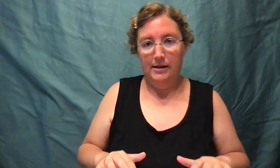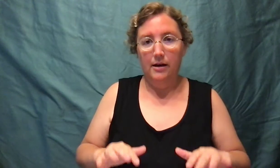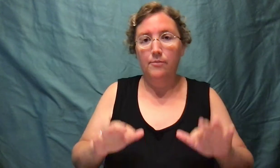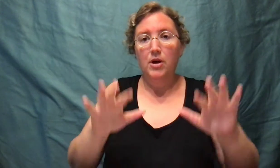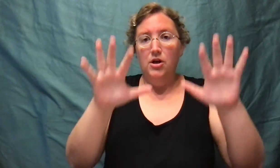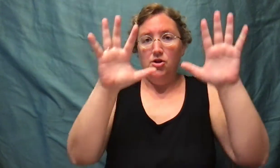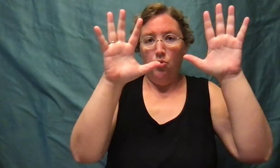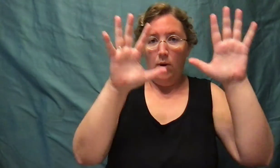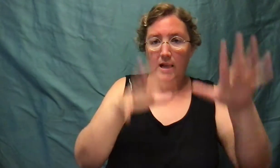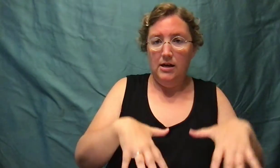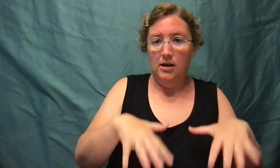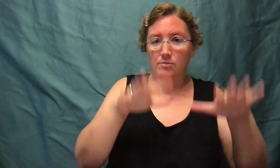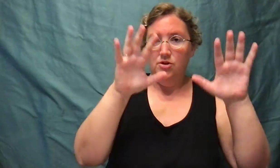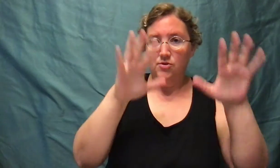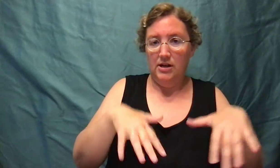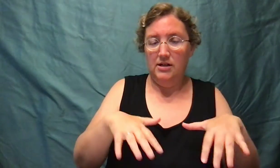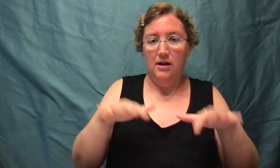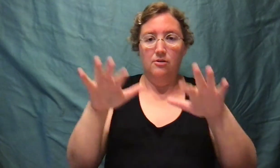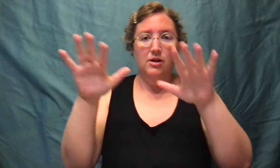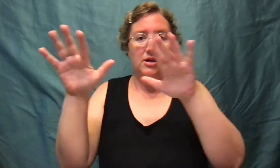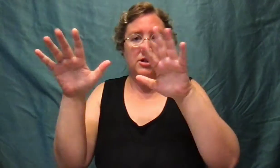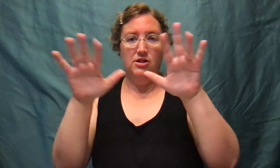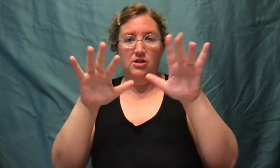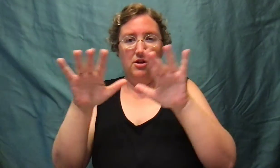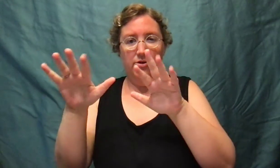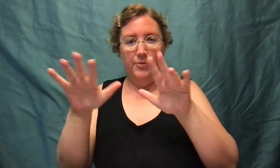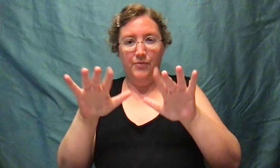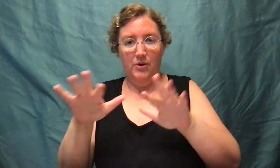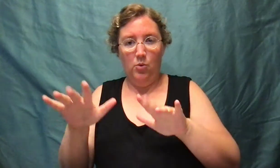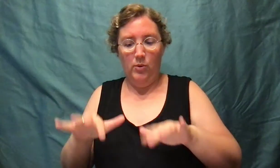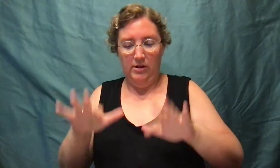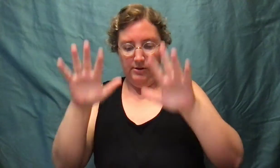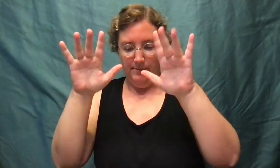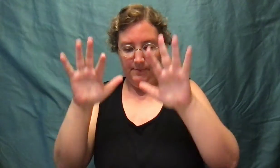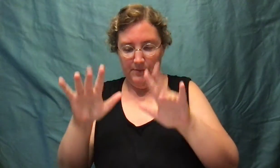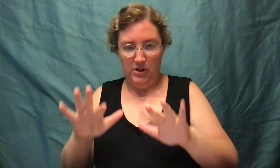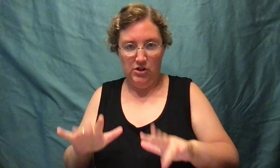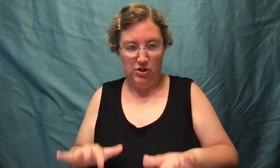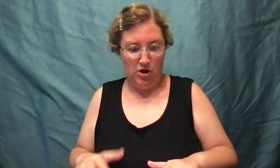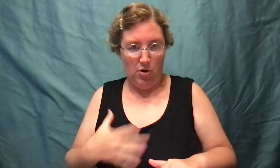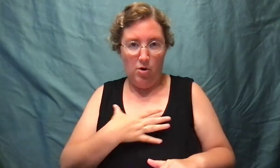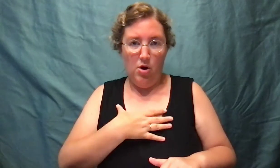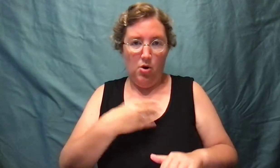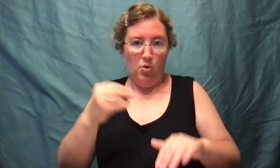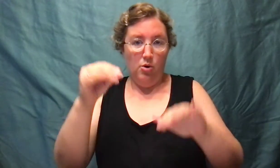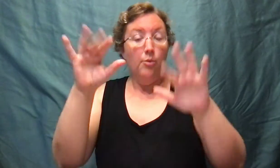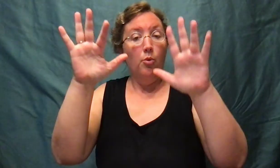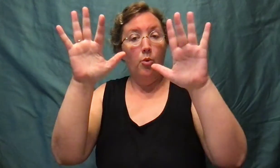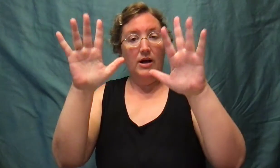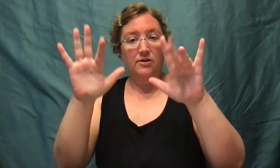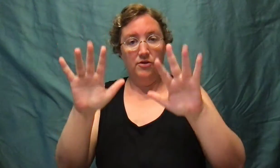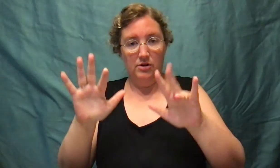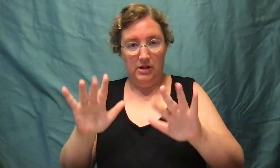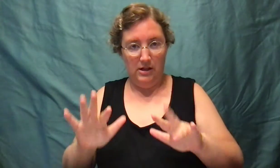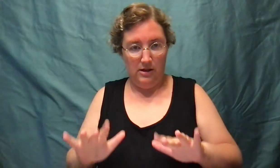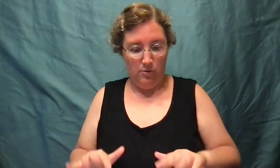side. So rain comes straight down. Snow wiggles. Snow. Or white first and then the